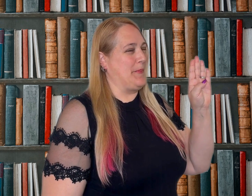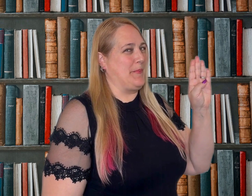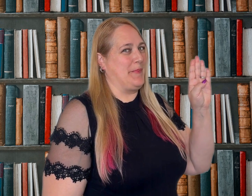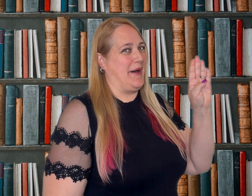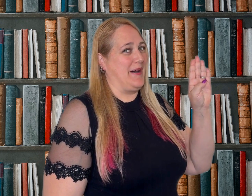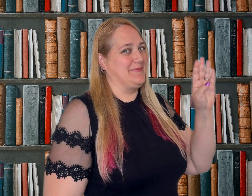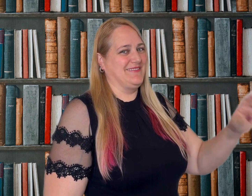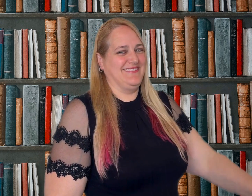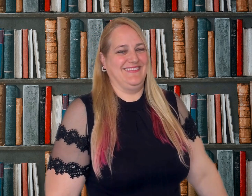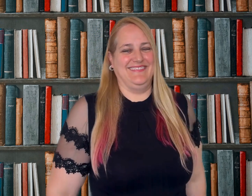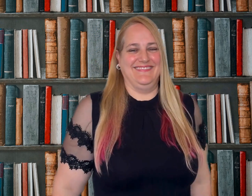Bob.